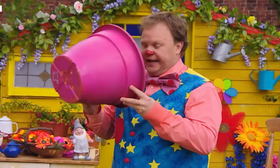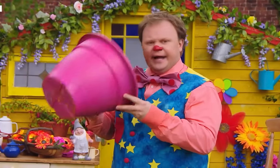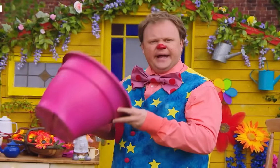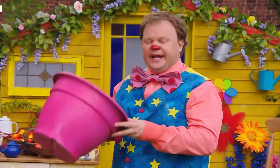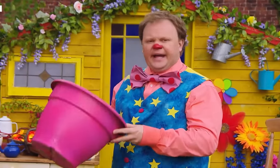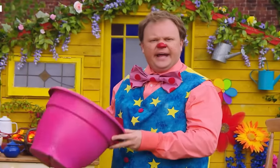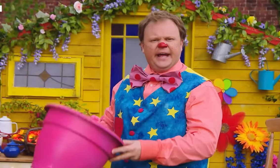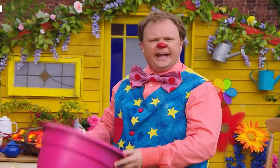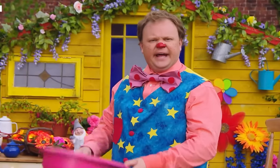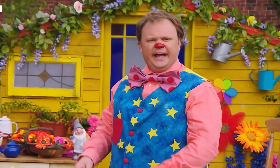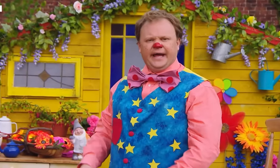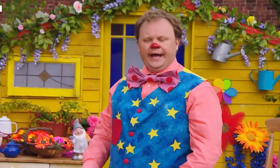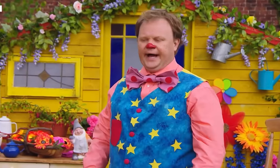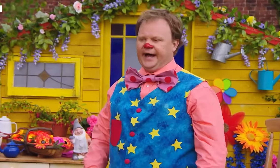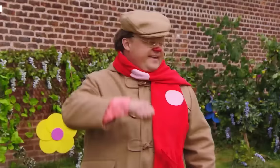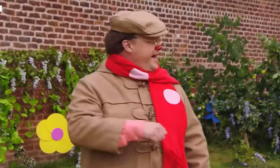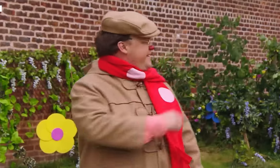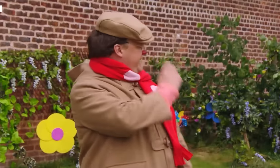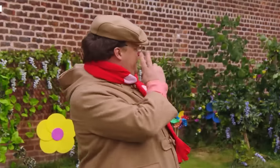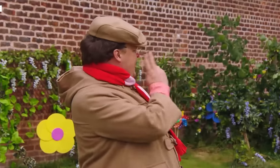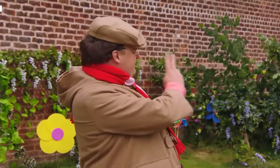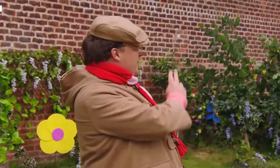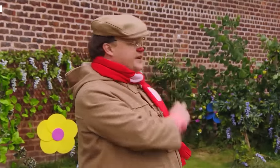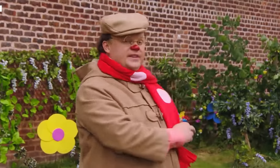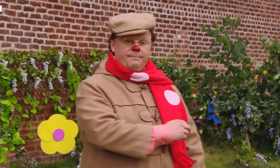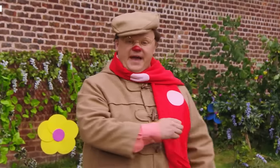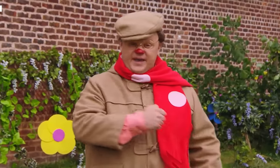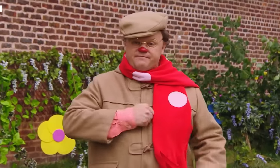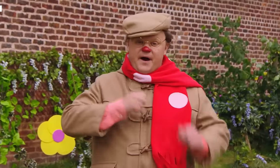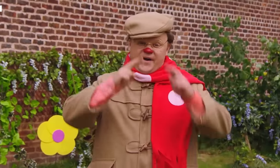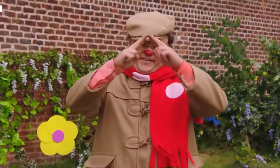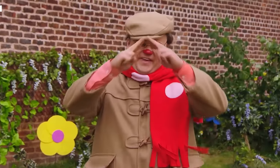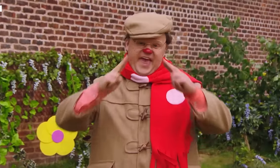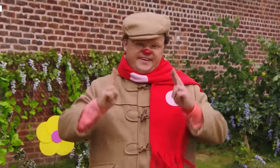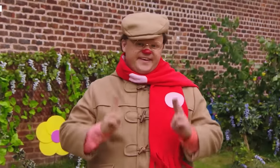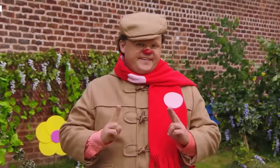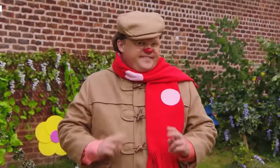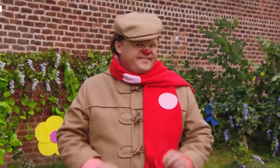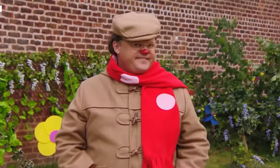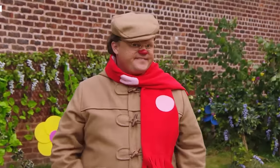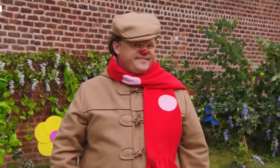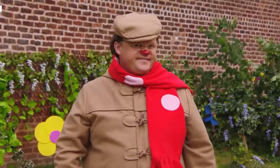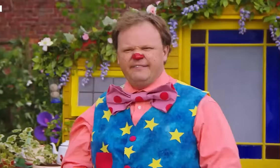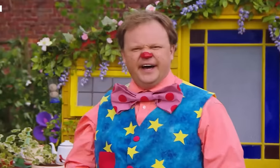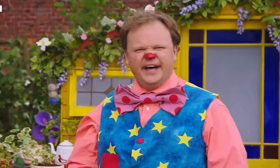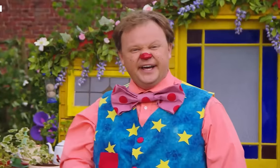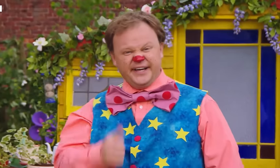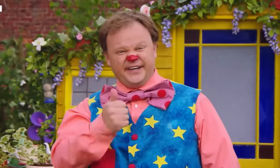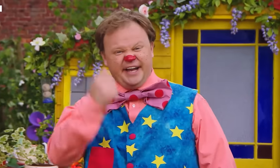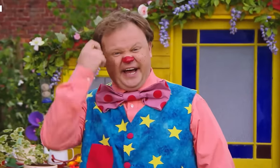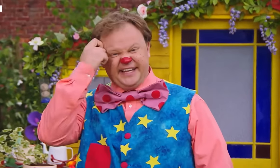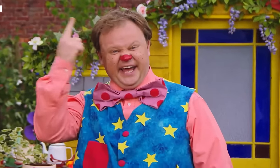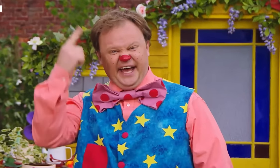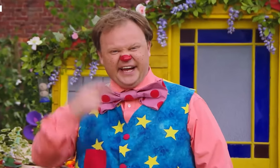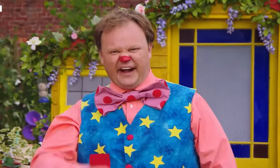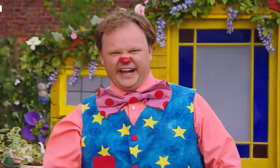be something around the boy. Go and have a look at the back of my shed. Good idea,